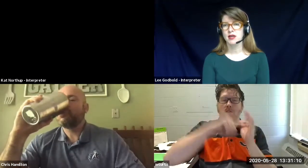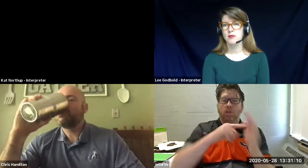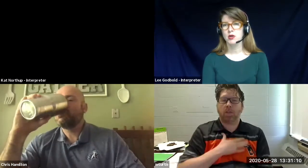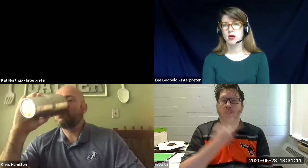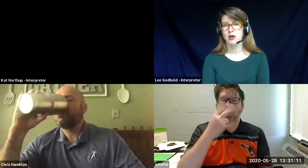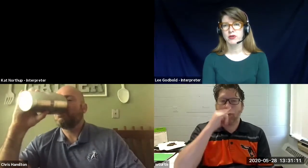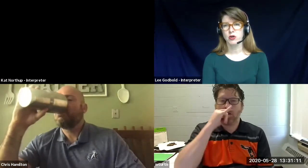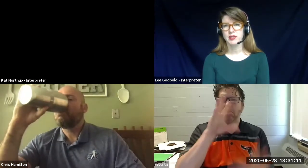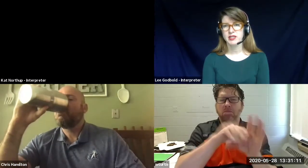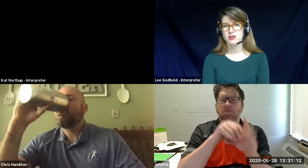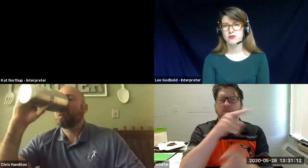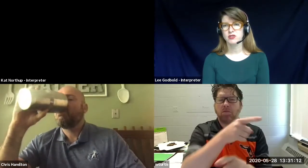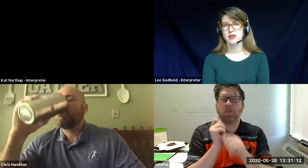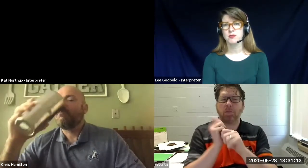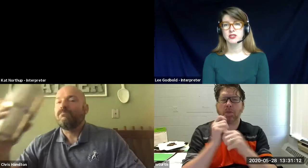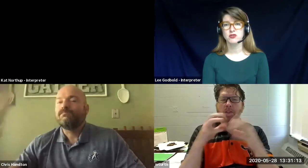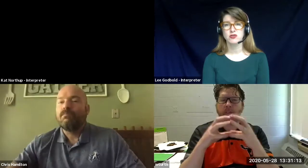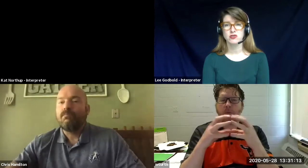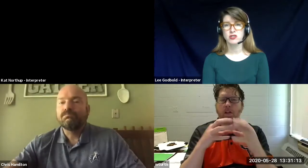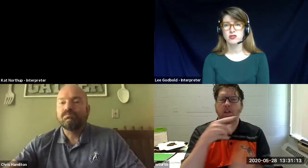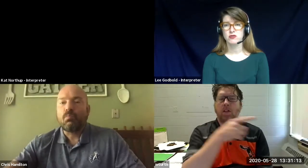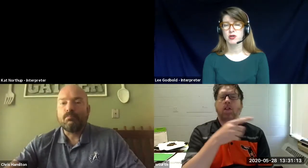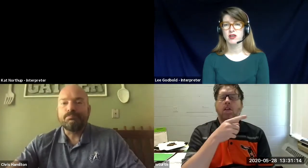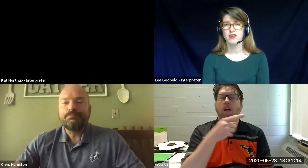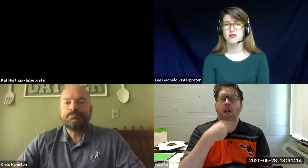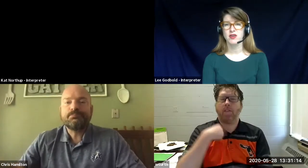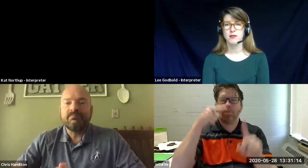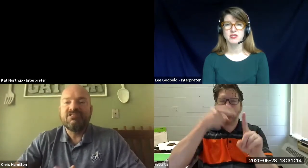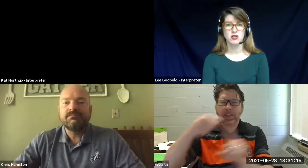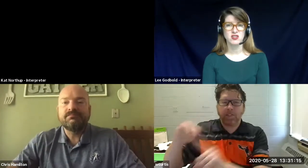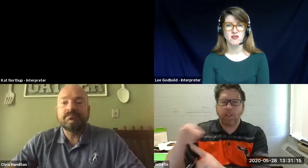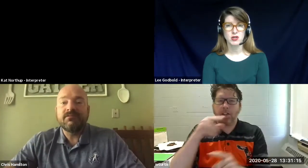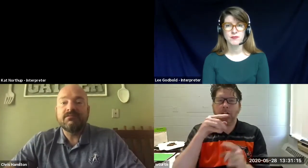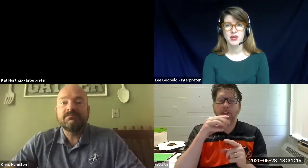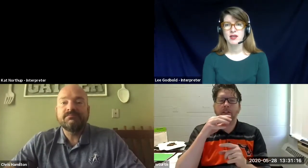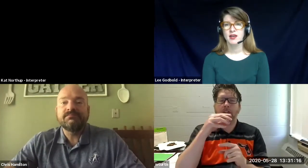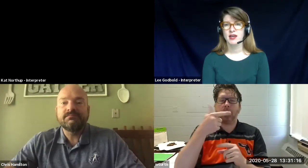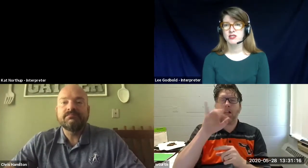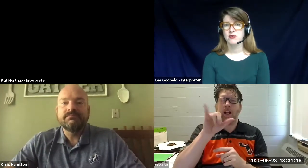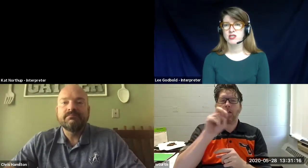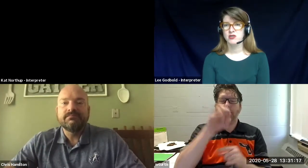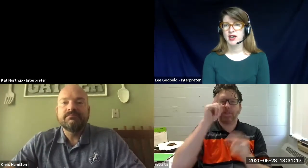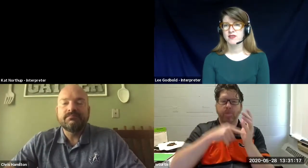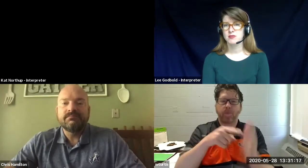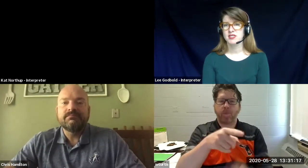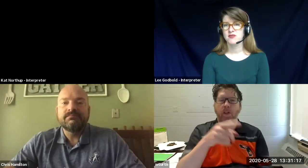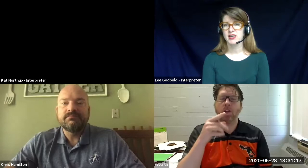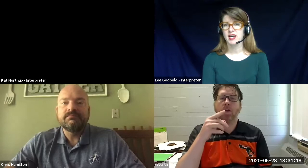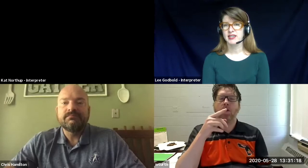some reopening. So for example, my 2 children are part of baseball and softball. And so they do have specific